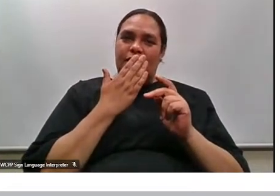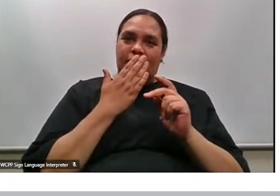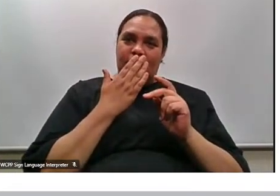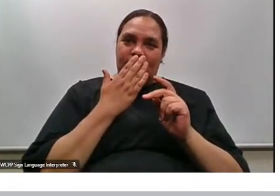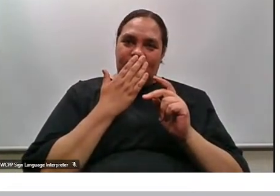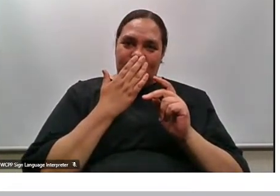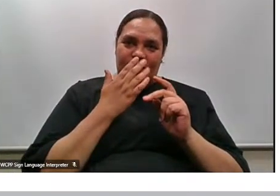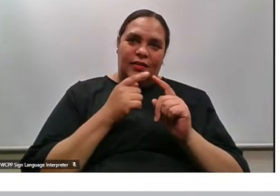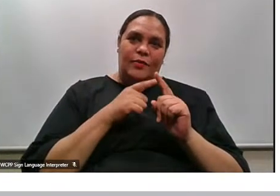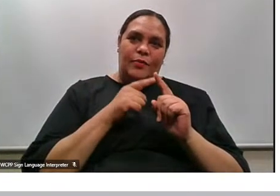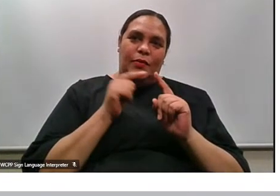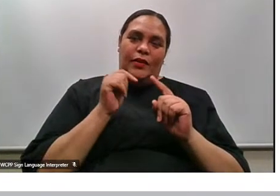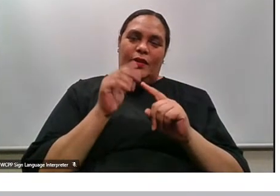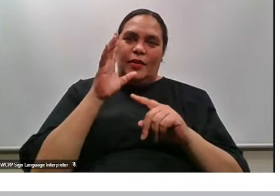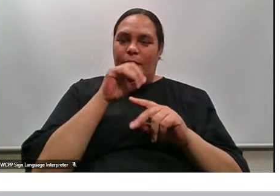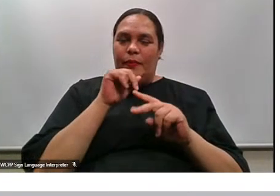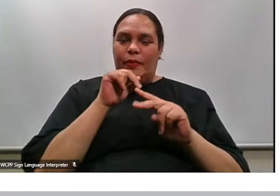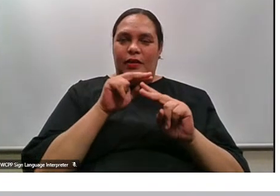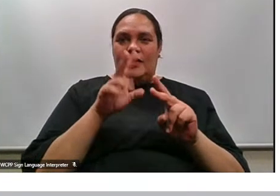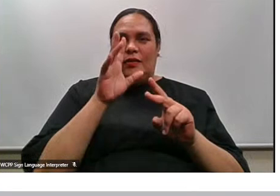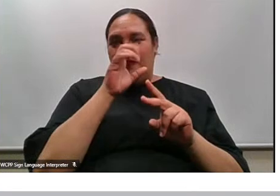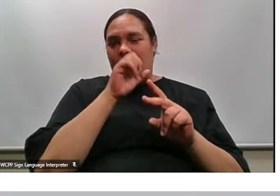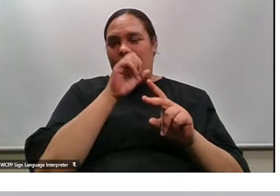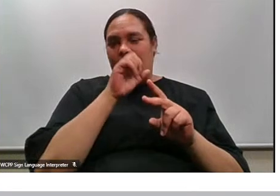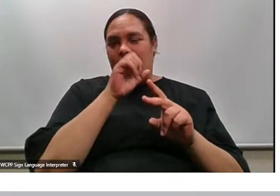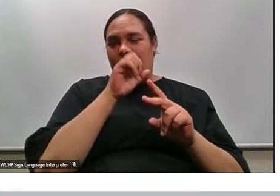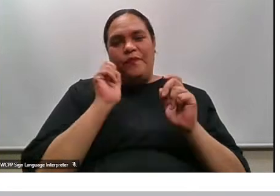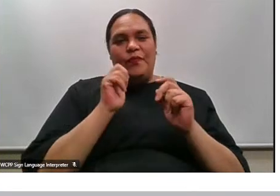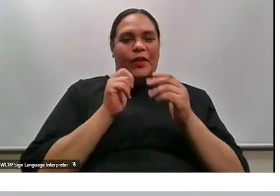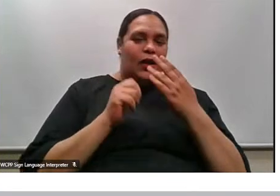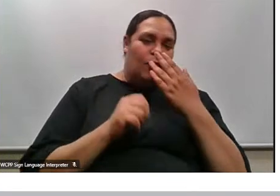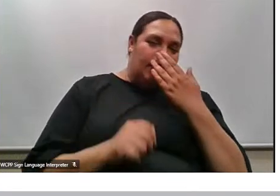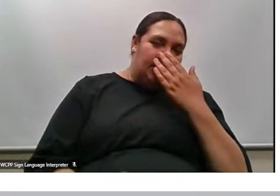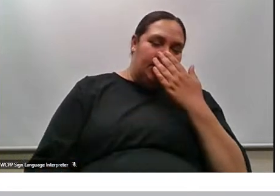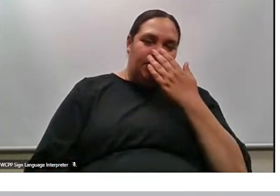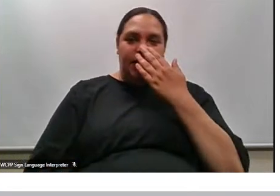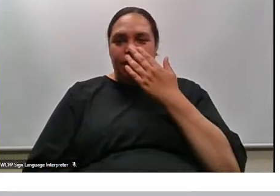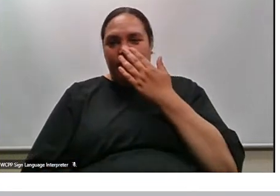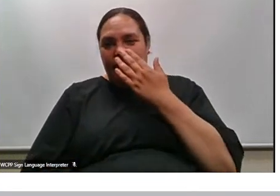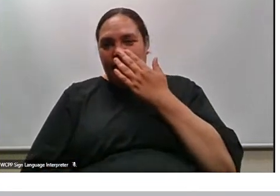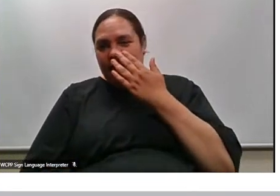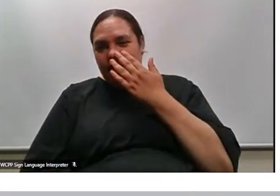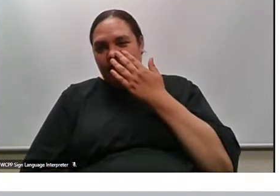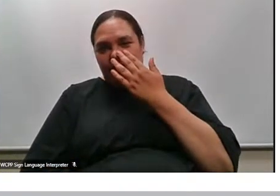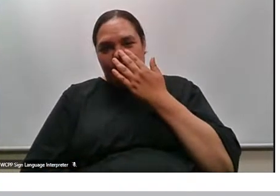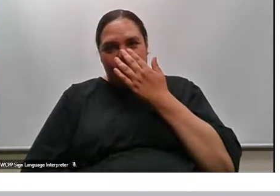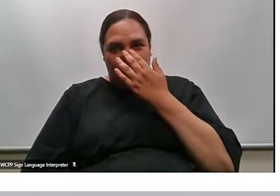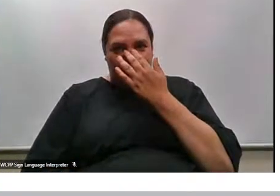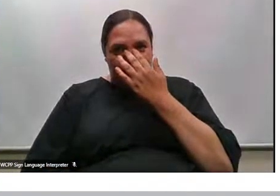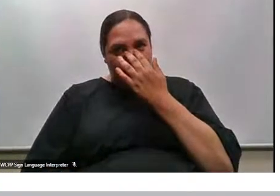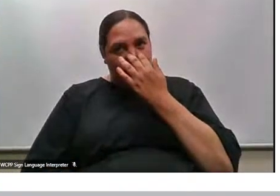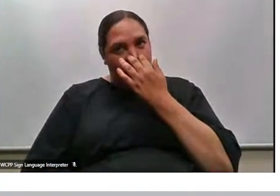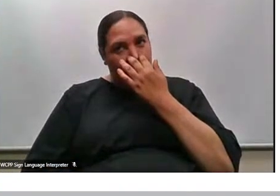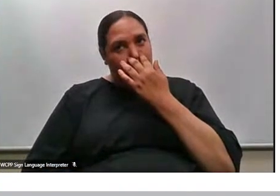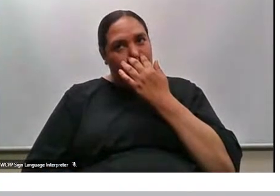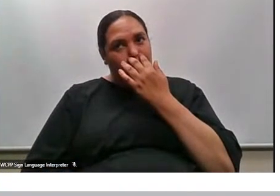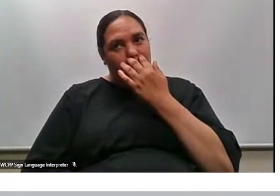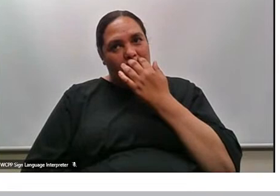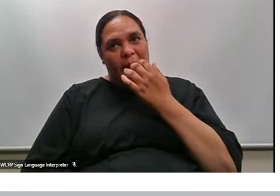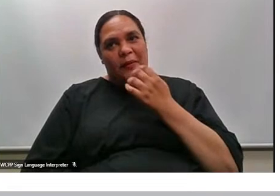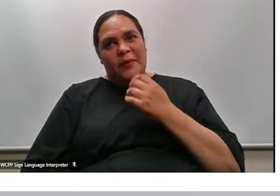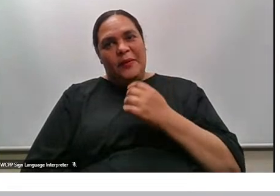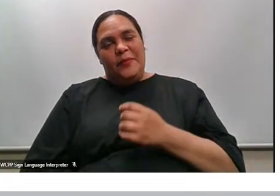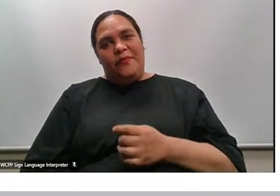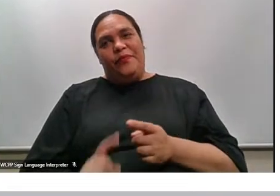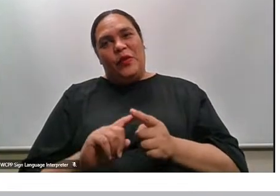there's an perspective, I would say, that continues, and I would want to understand where is this